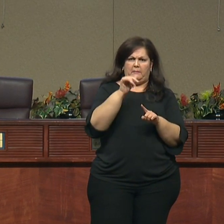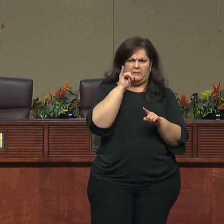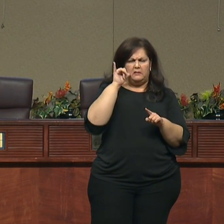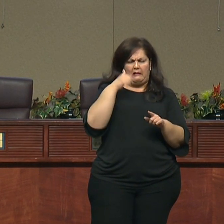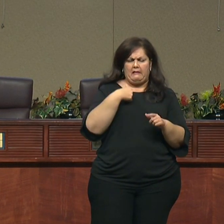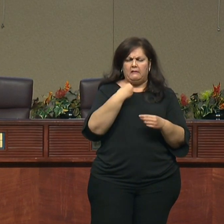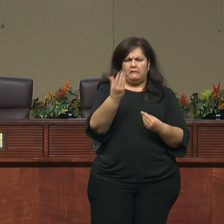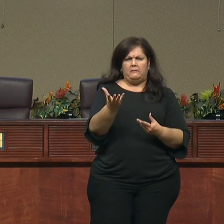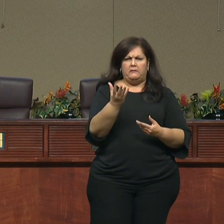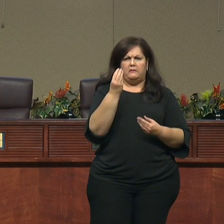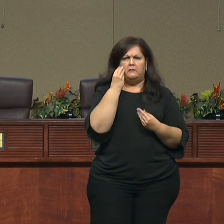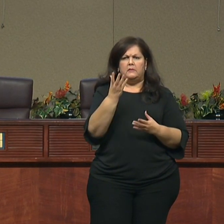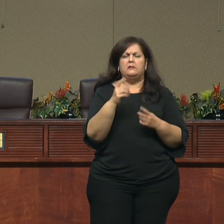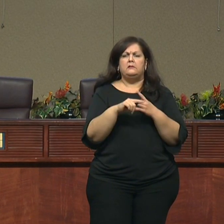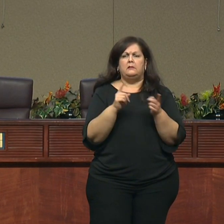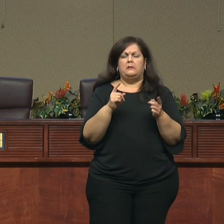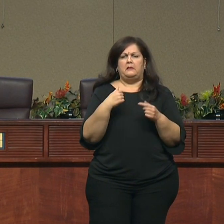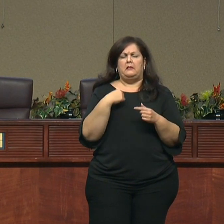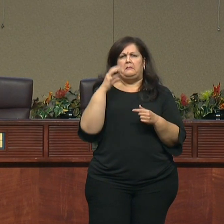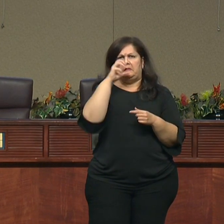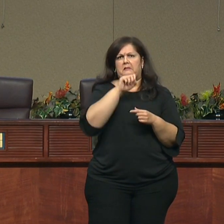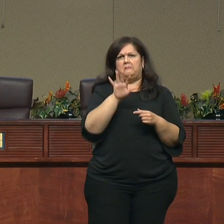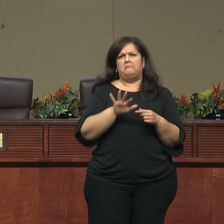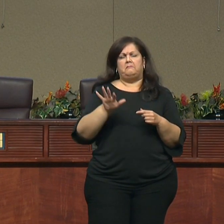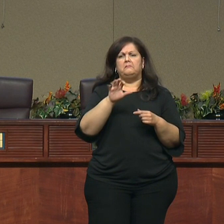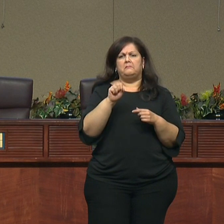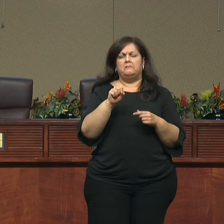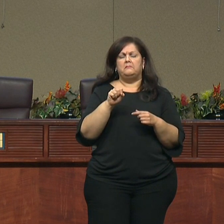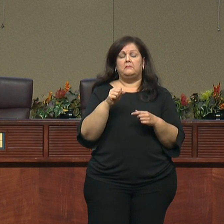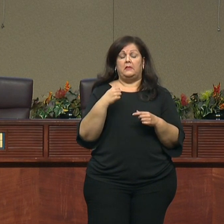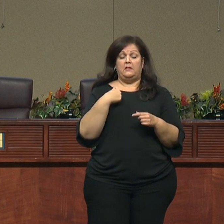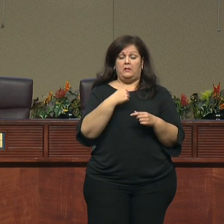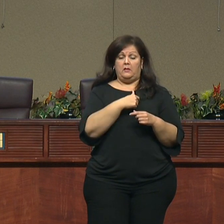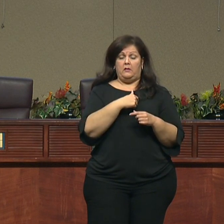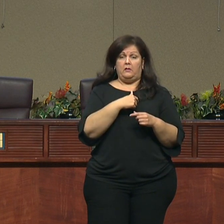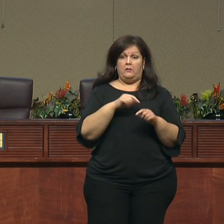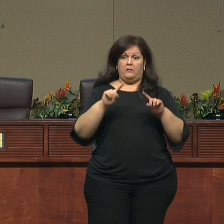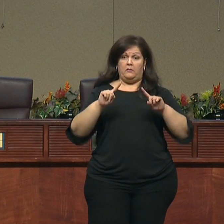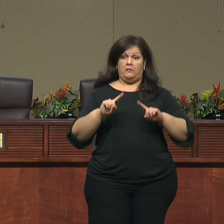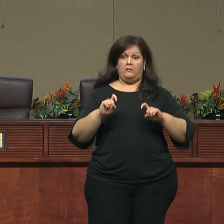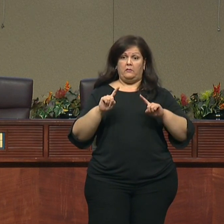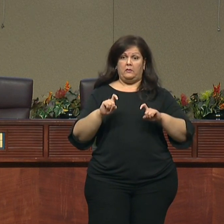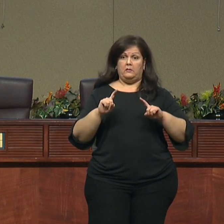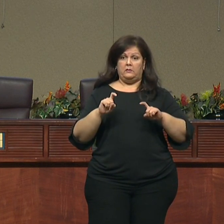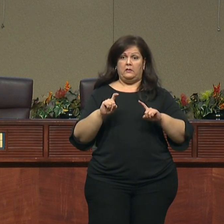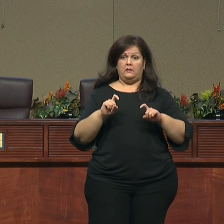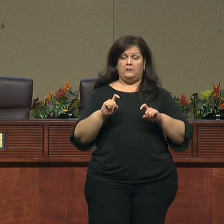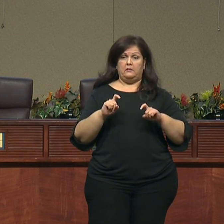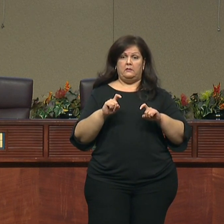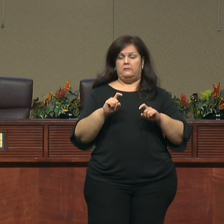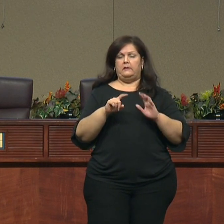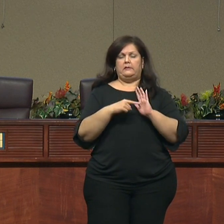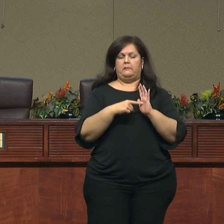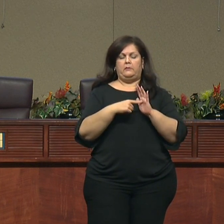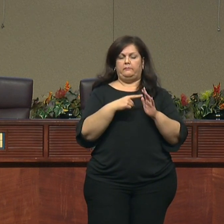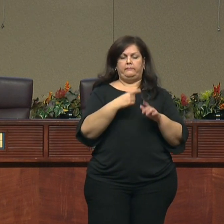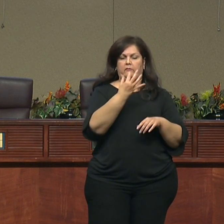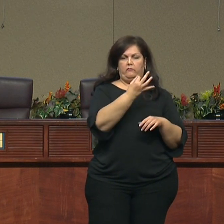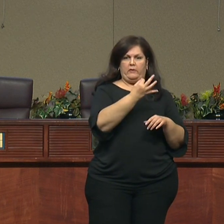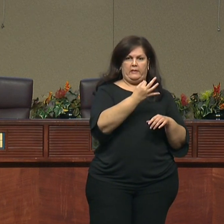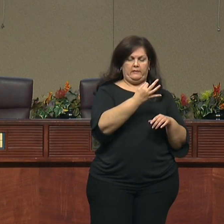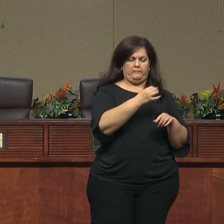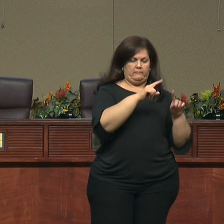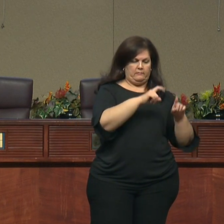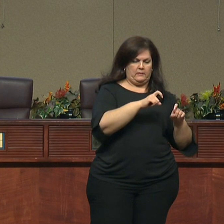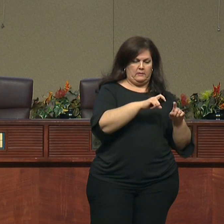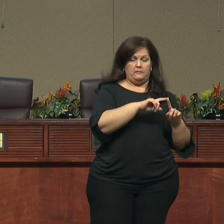that. But I will assume, so we tested some of our employees on Friday, and we received the